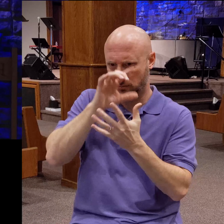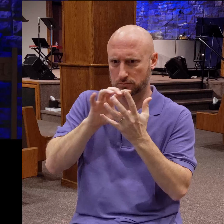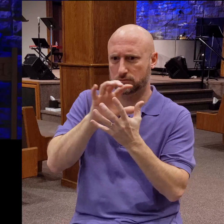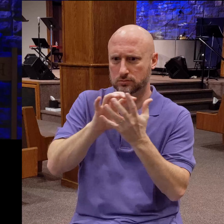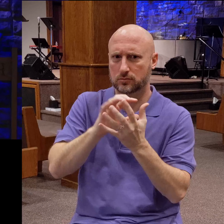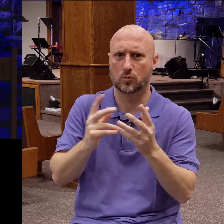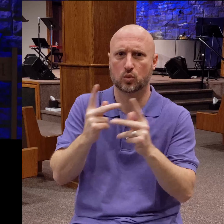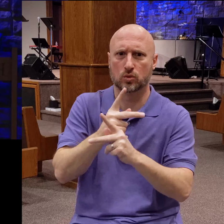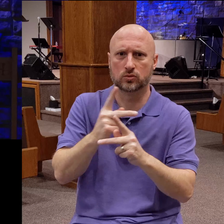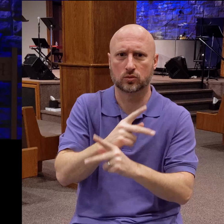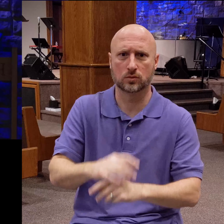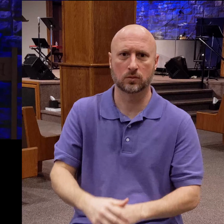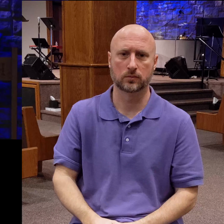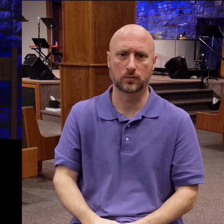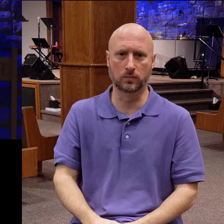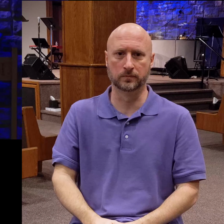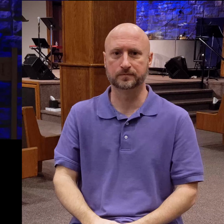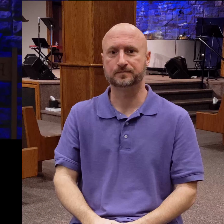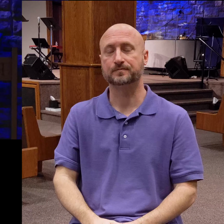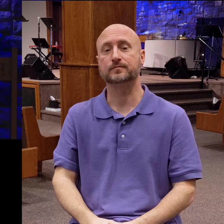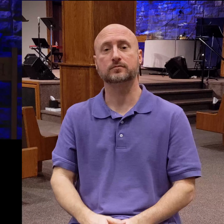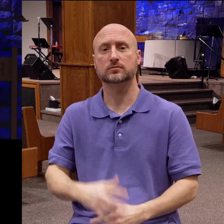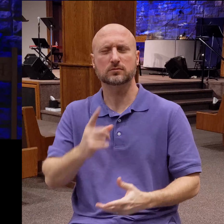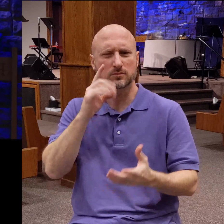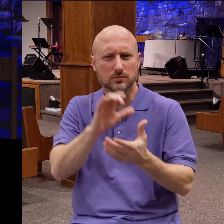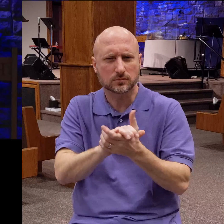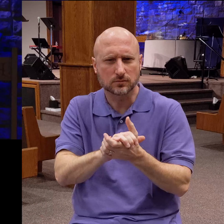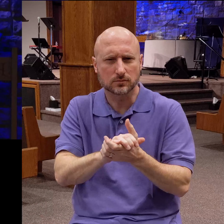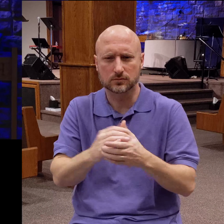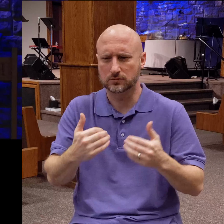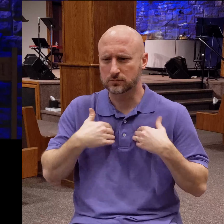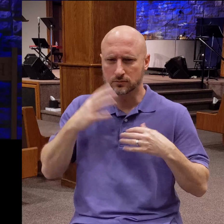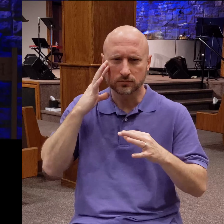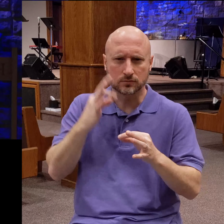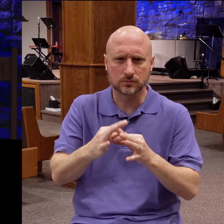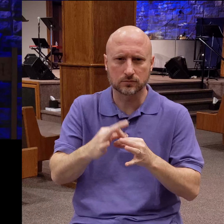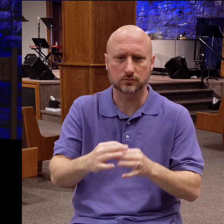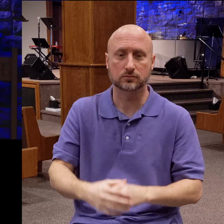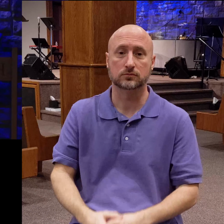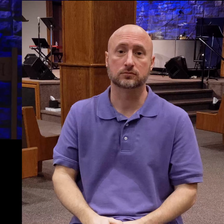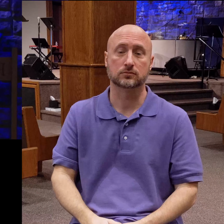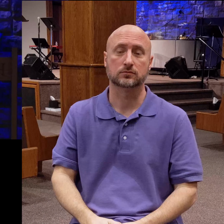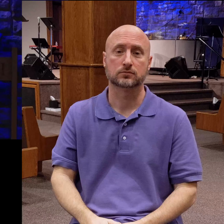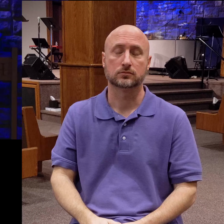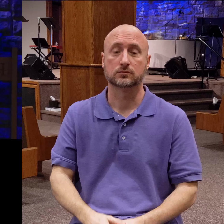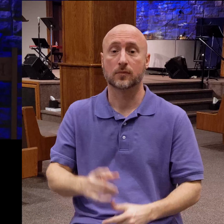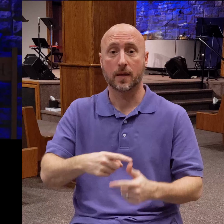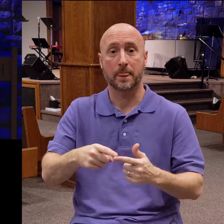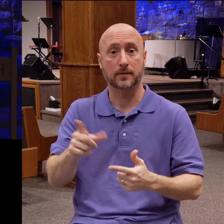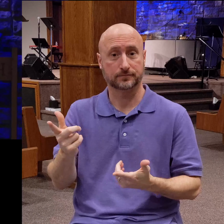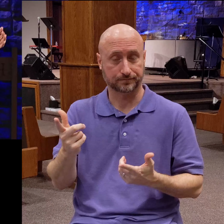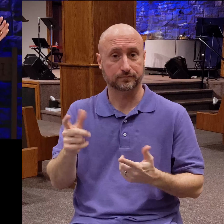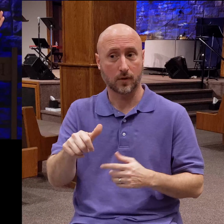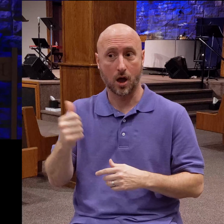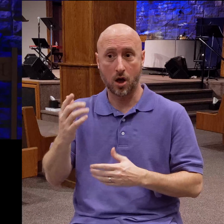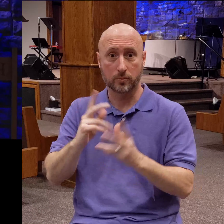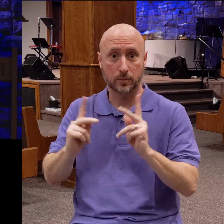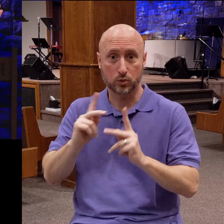this confusion. What is the belief? What is belief? What, you have faith. And then you have, you know, the other side of the